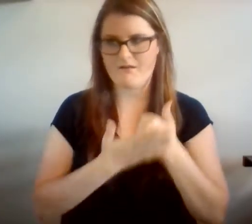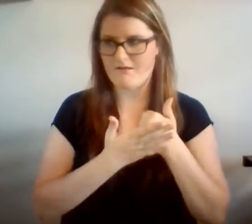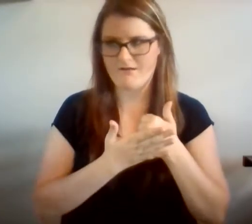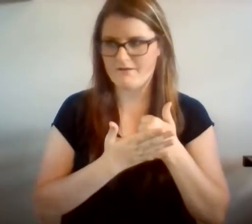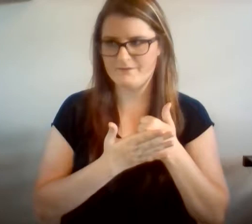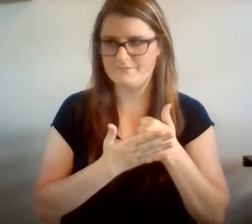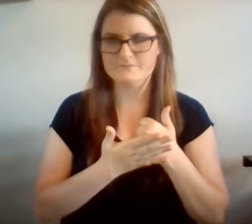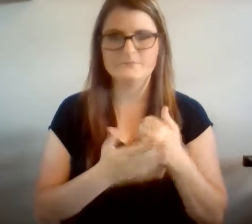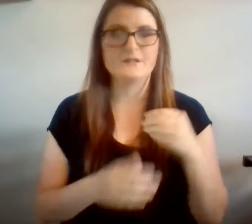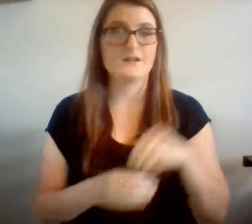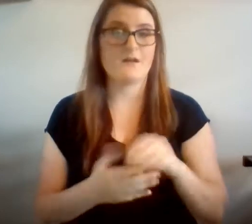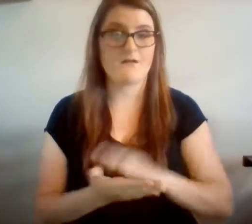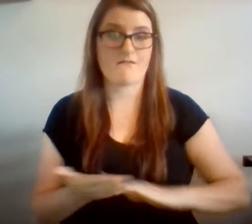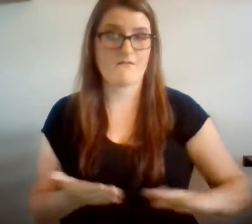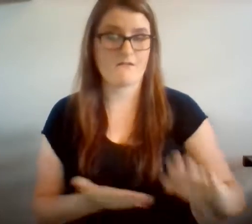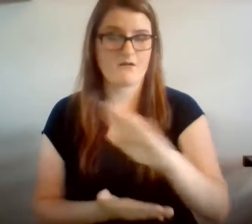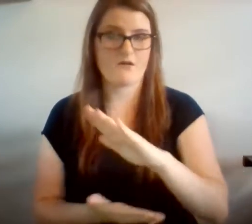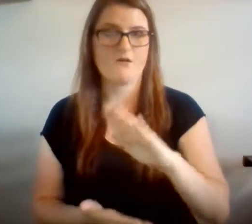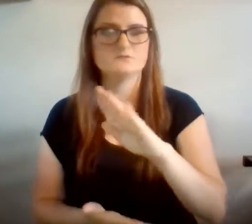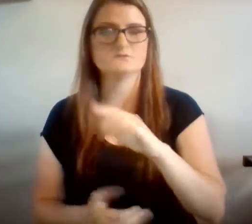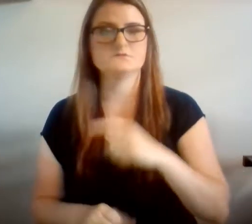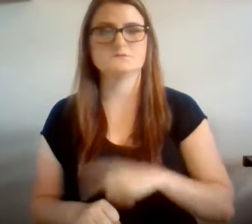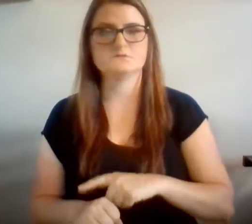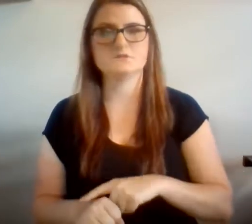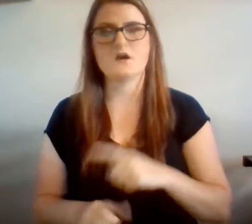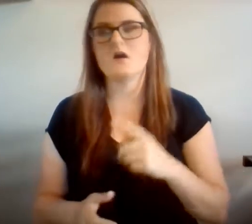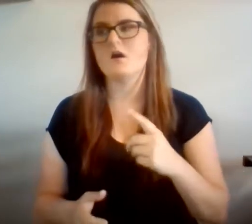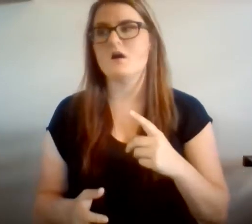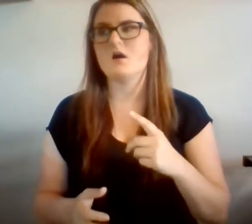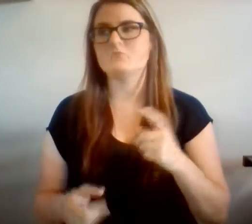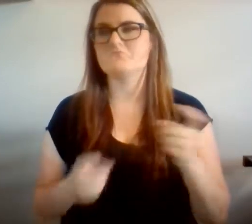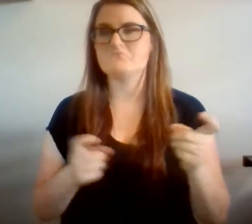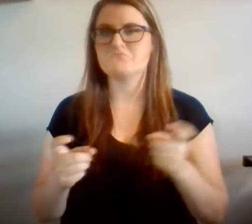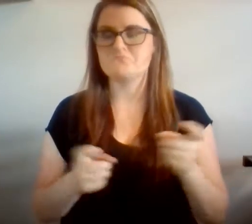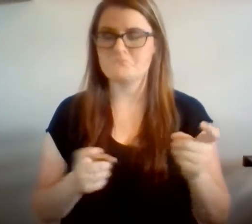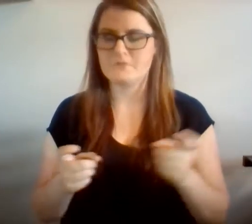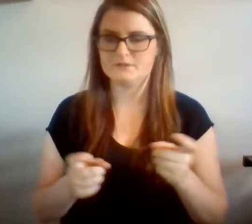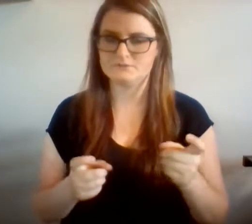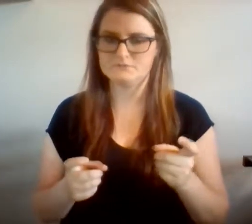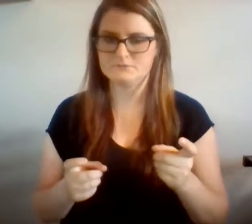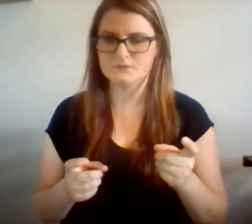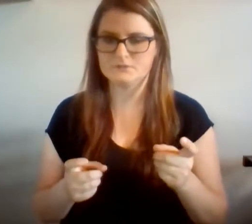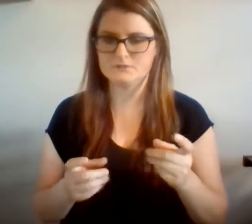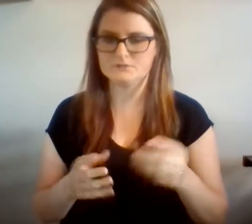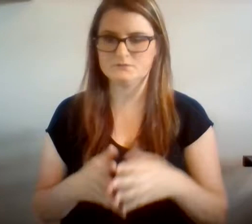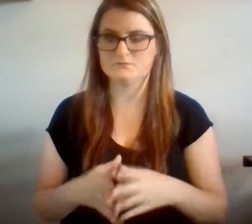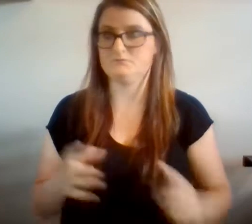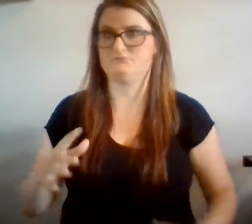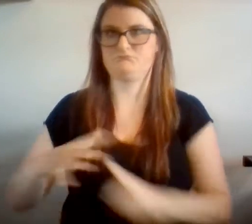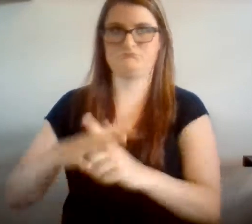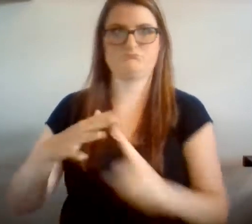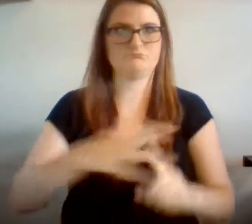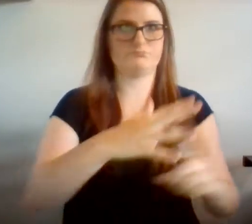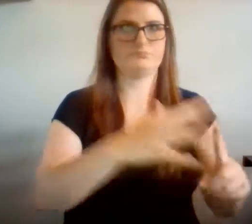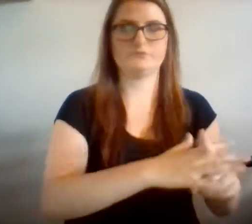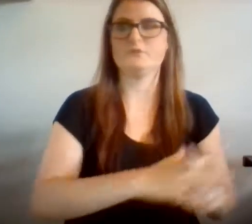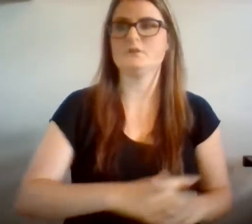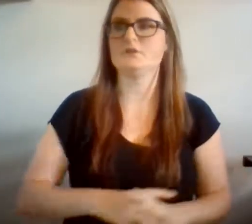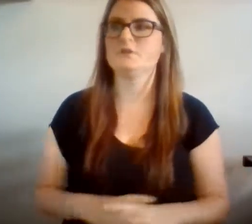time management and procrastination would pop up a lot, and God really convicted me. When I say to myself over and over again, you know what, I'll do this later,